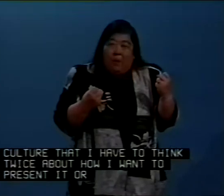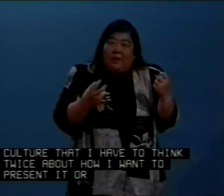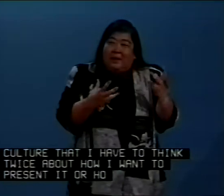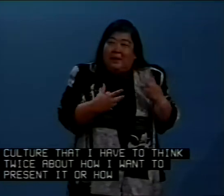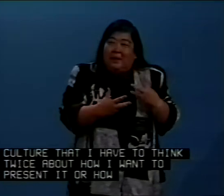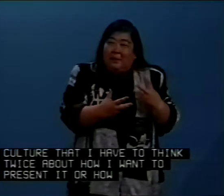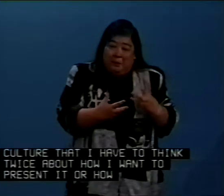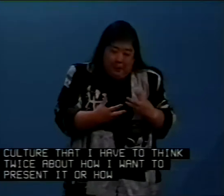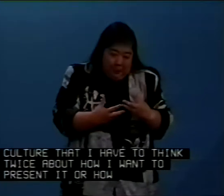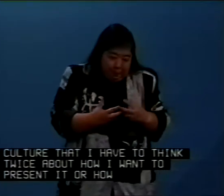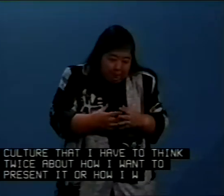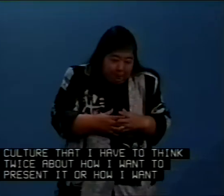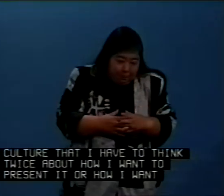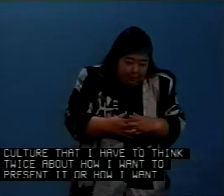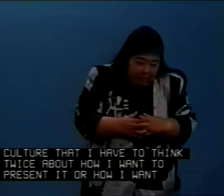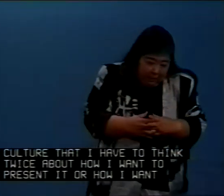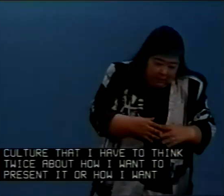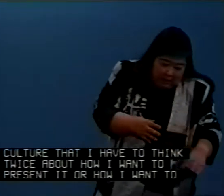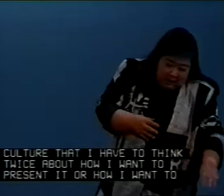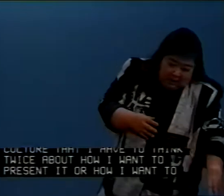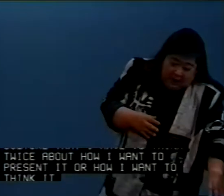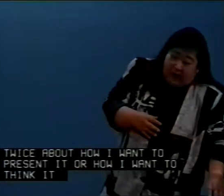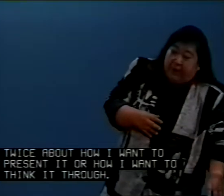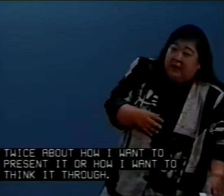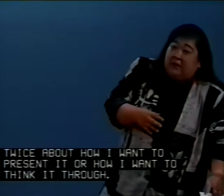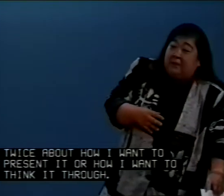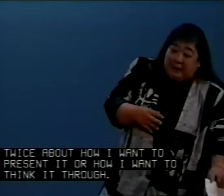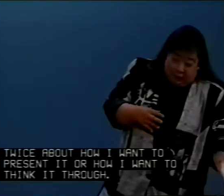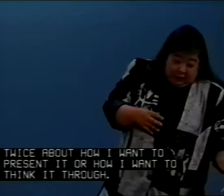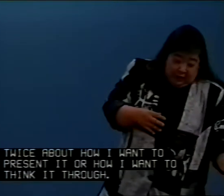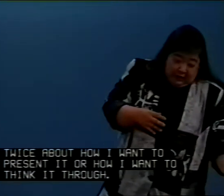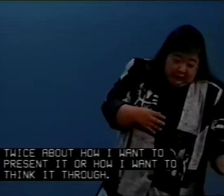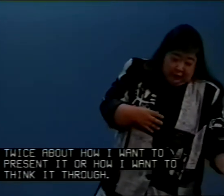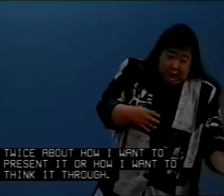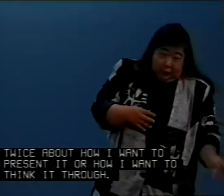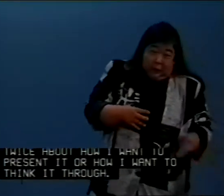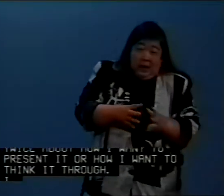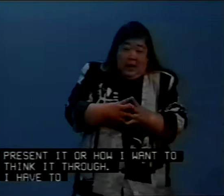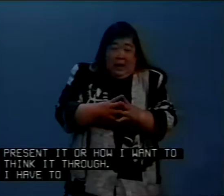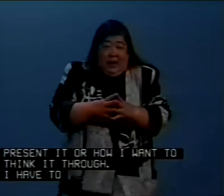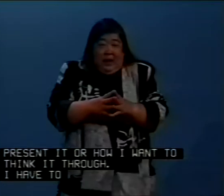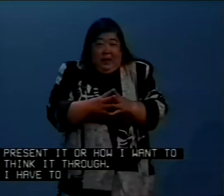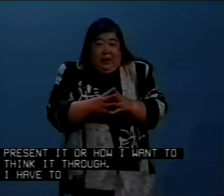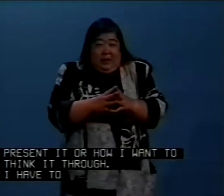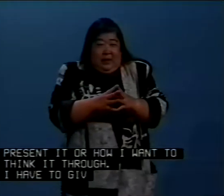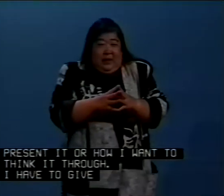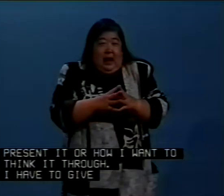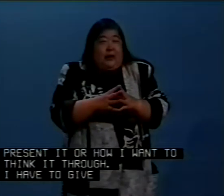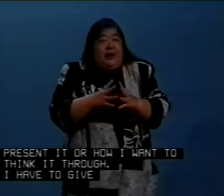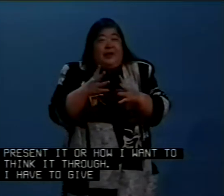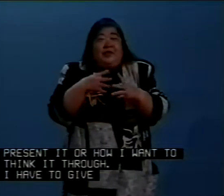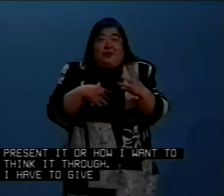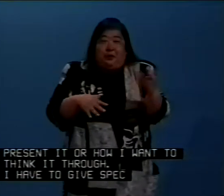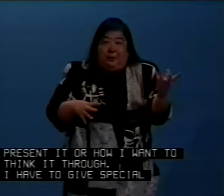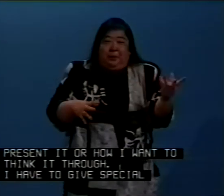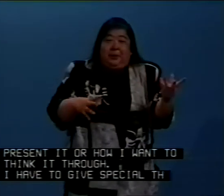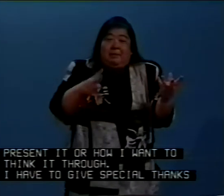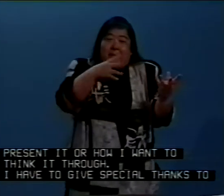how I want to think it through. I have to give special thanks to the other Asian interpreters and members